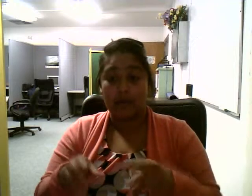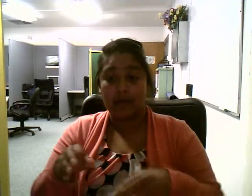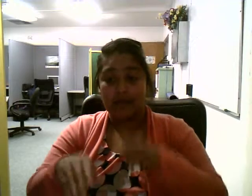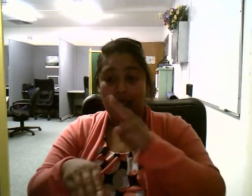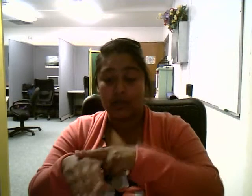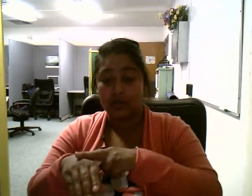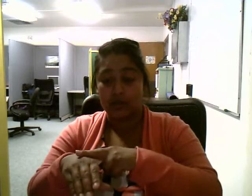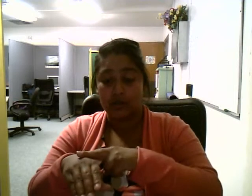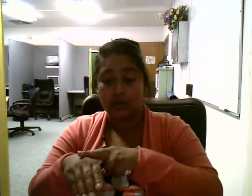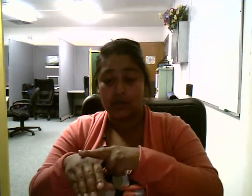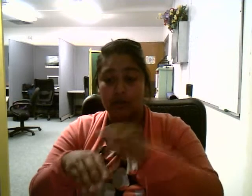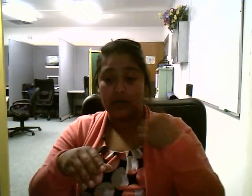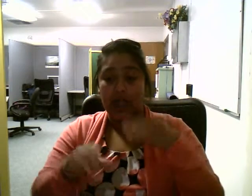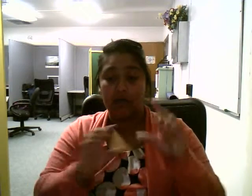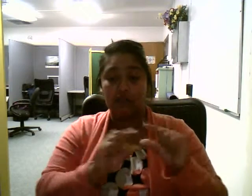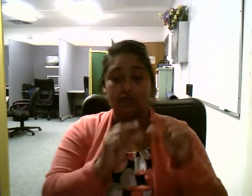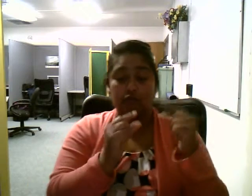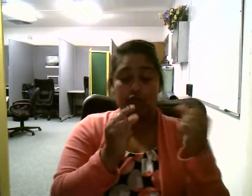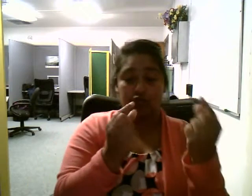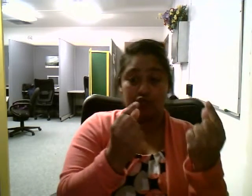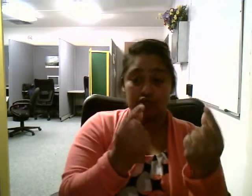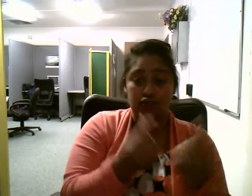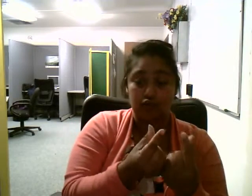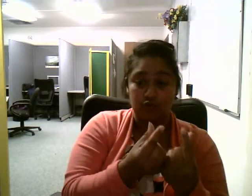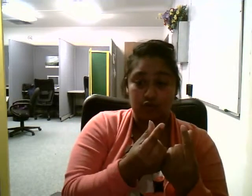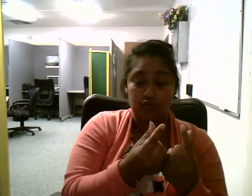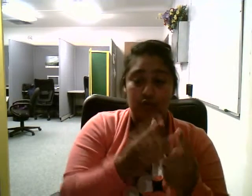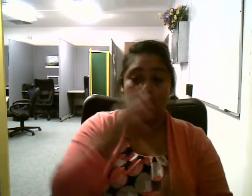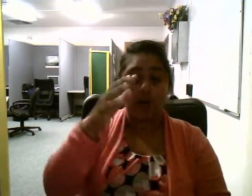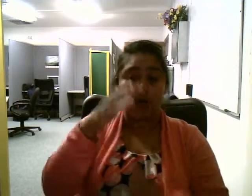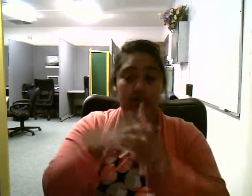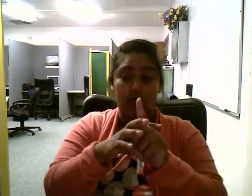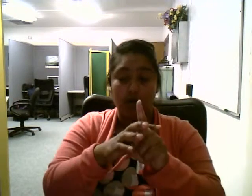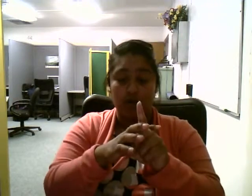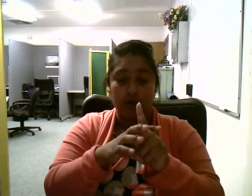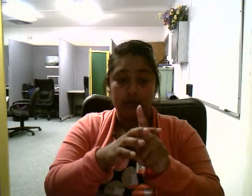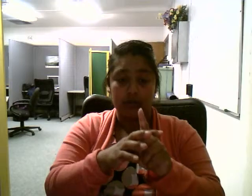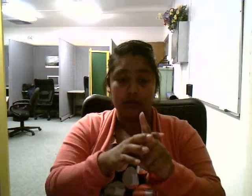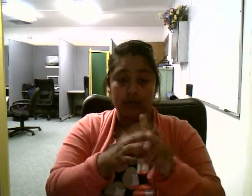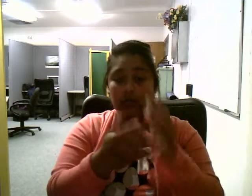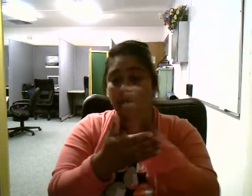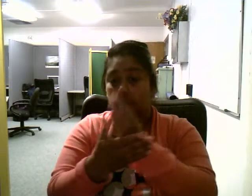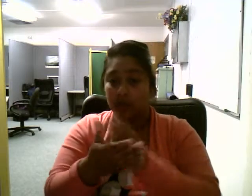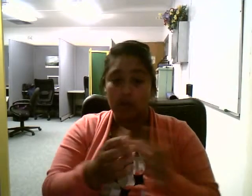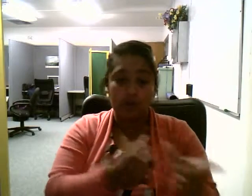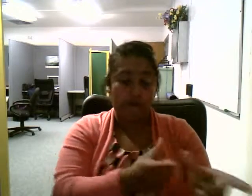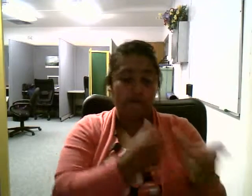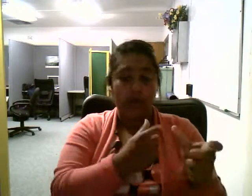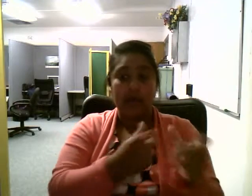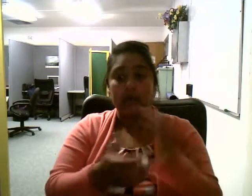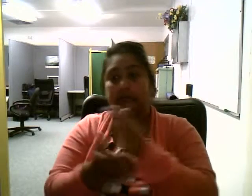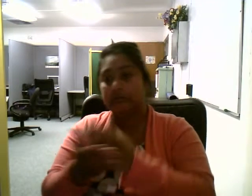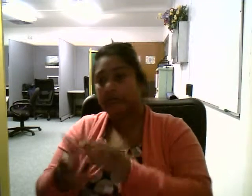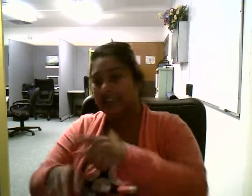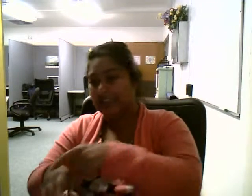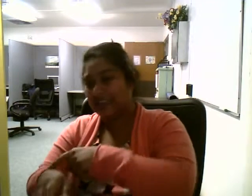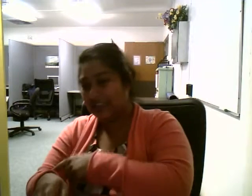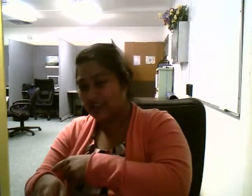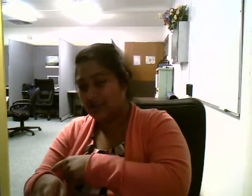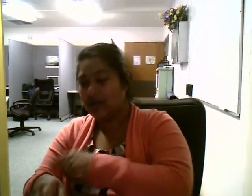to have groups emerge where some groups are just going to be faster than others. Some groups may be slower than others, and that's okay.